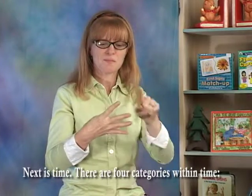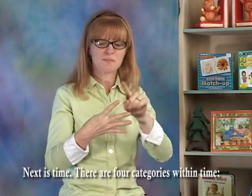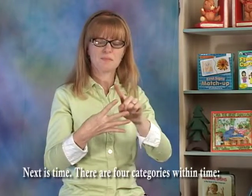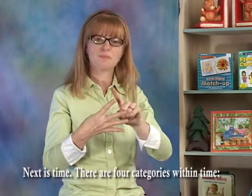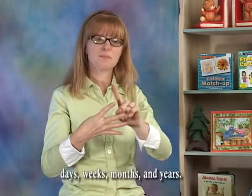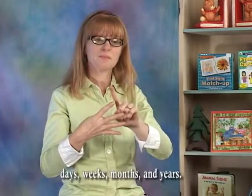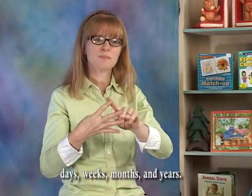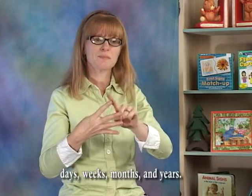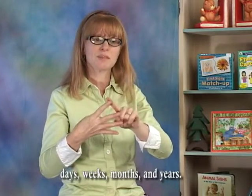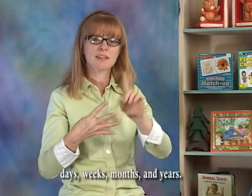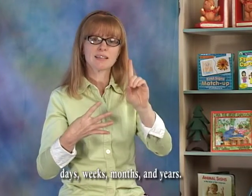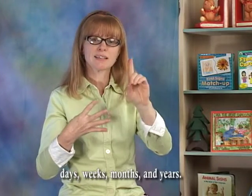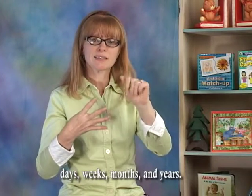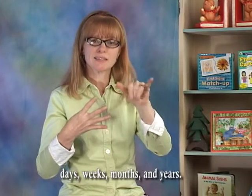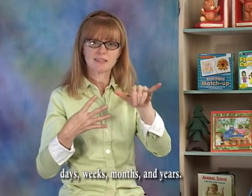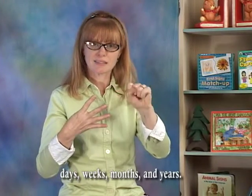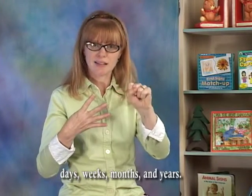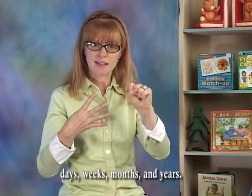time.